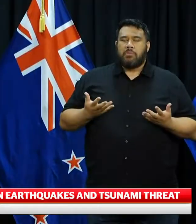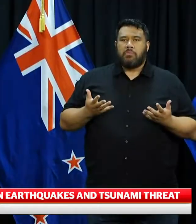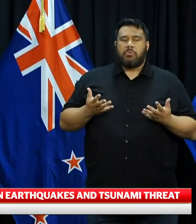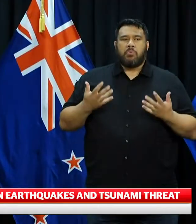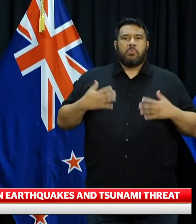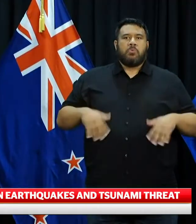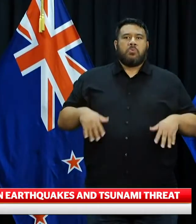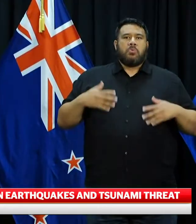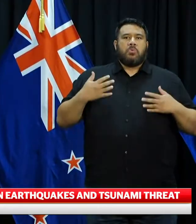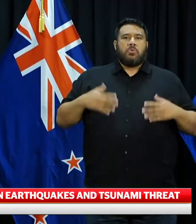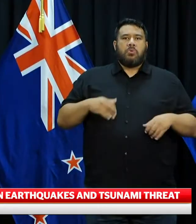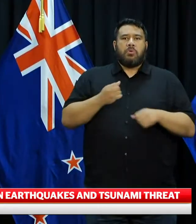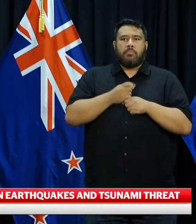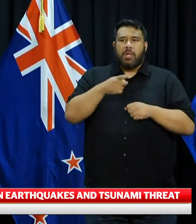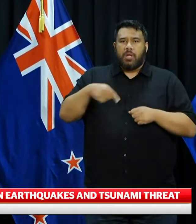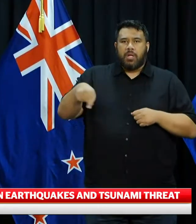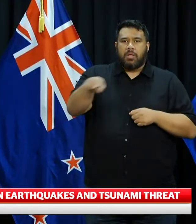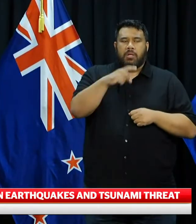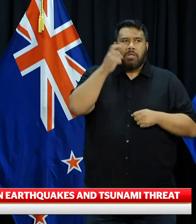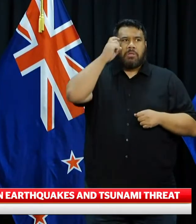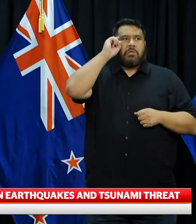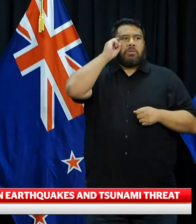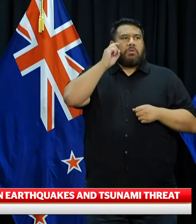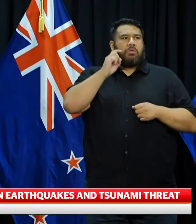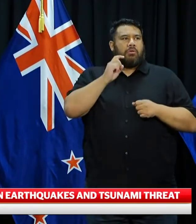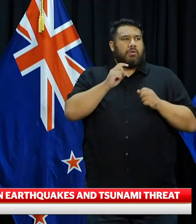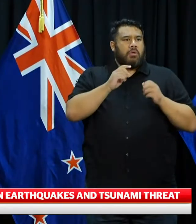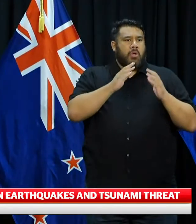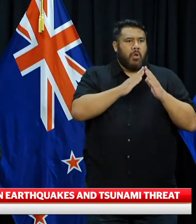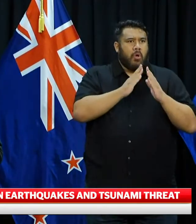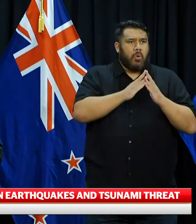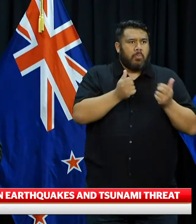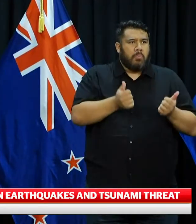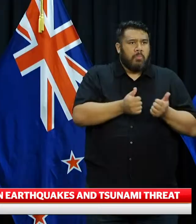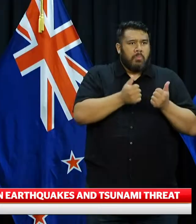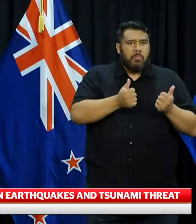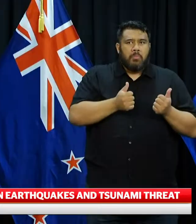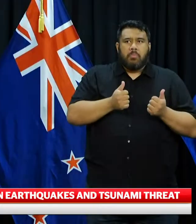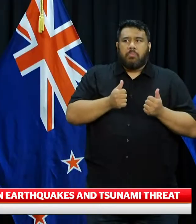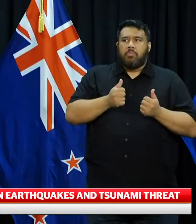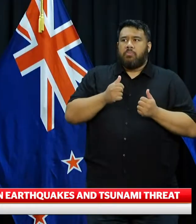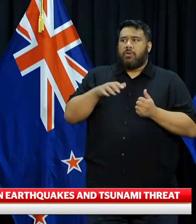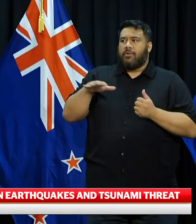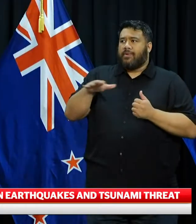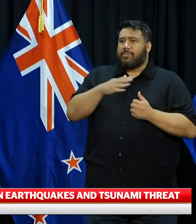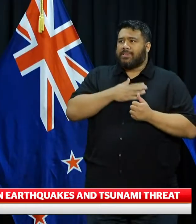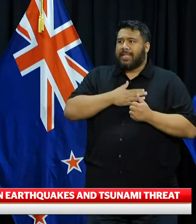up worried about their homes, their families. I've had